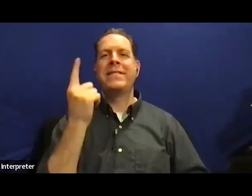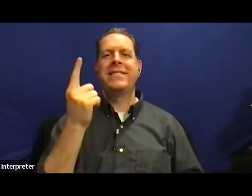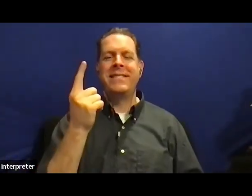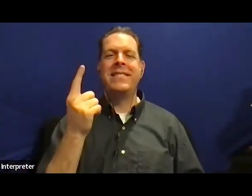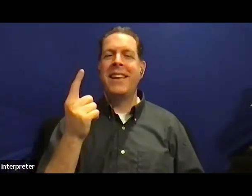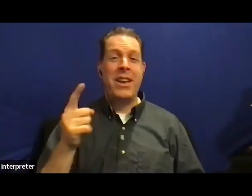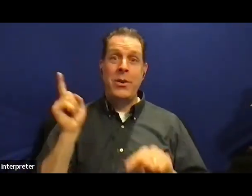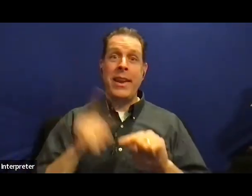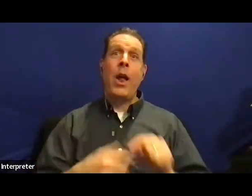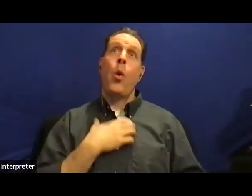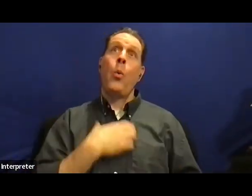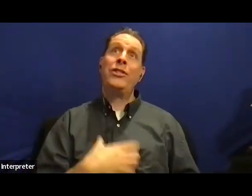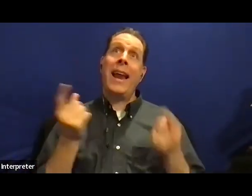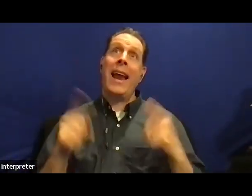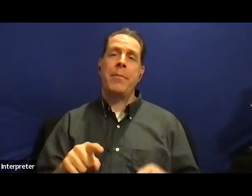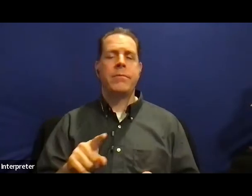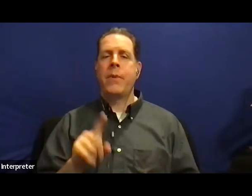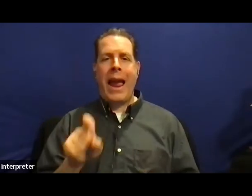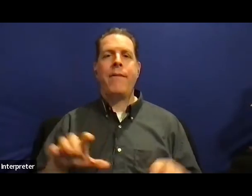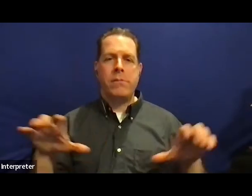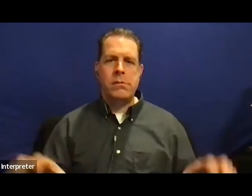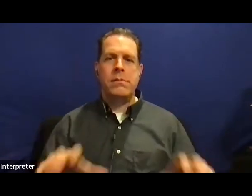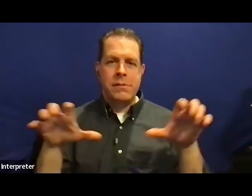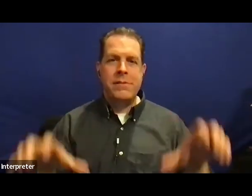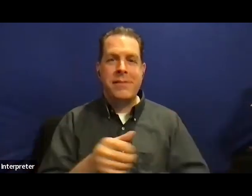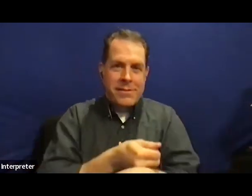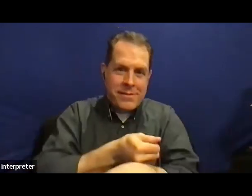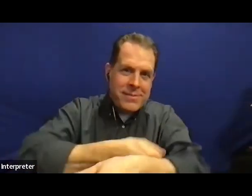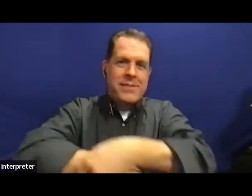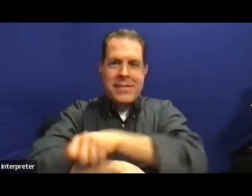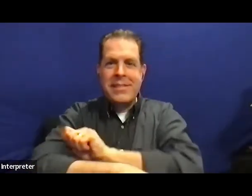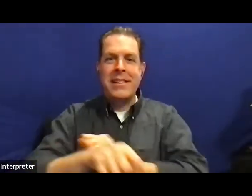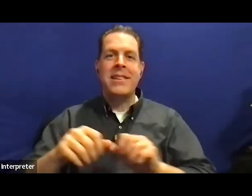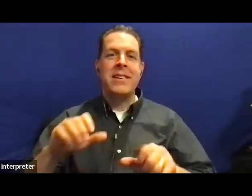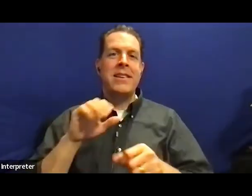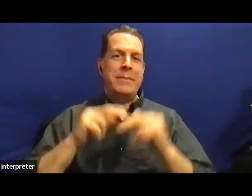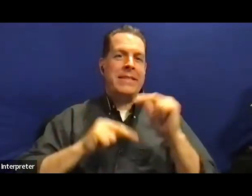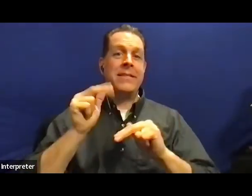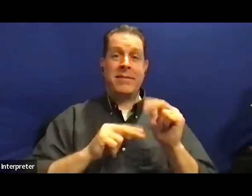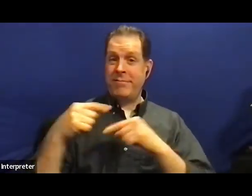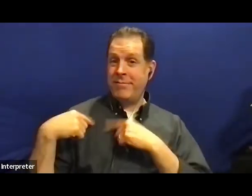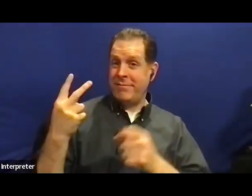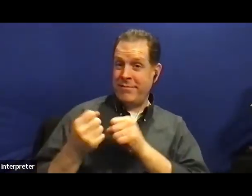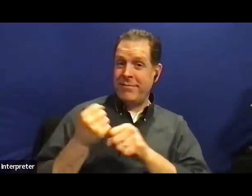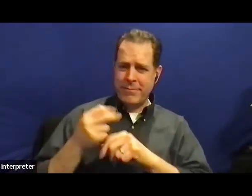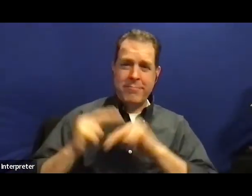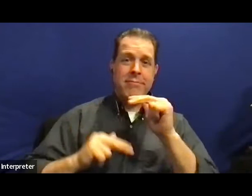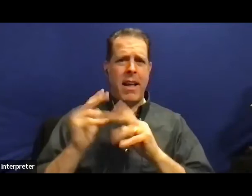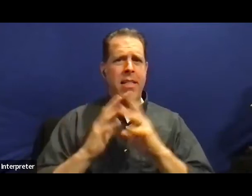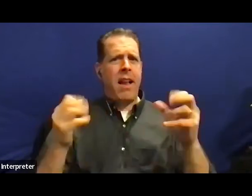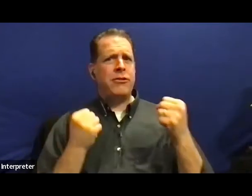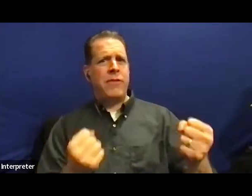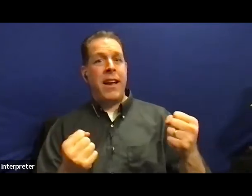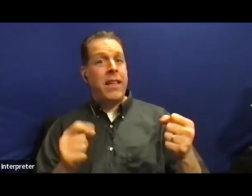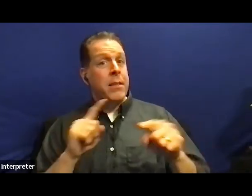being. You've got to build it. And over the past couple years, we have built a lot of strength, but there